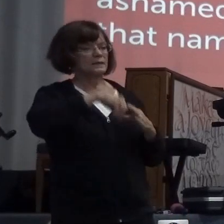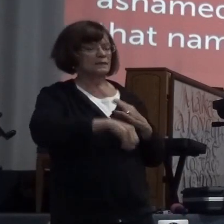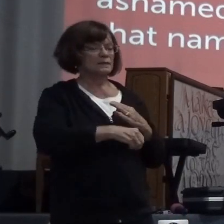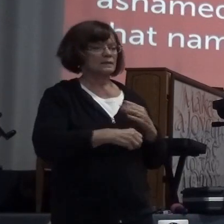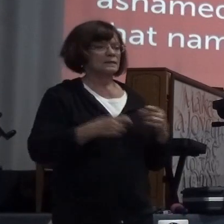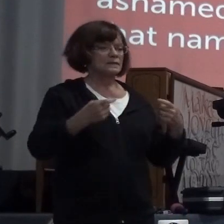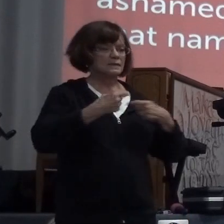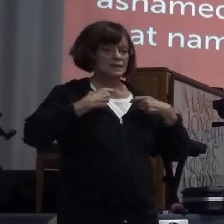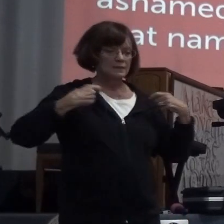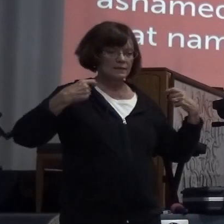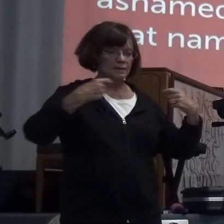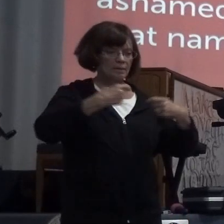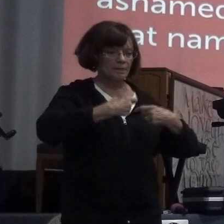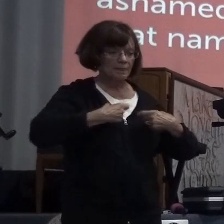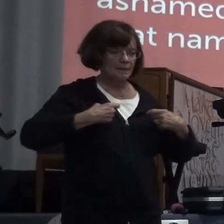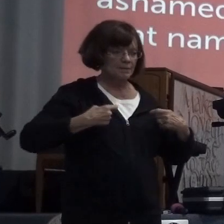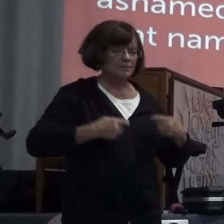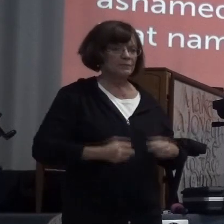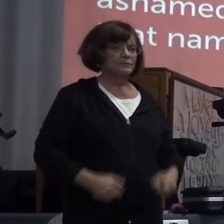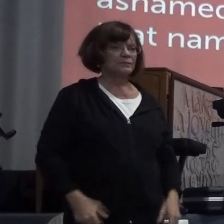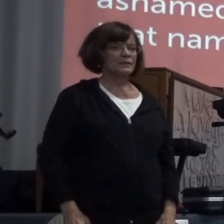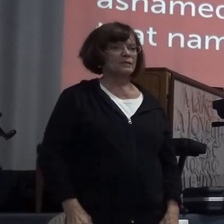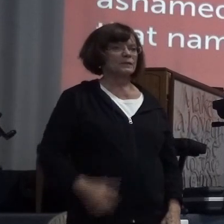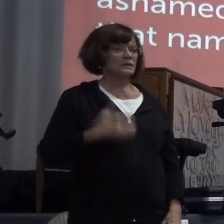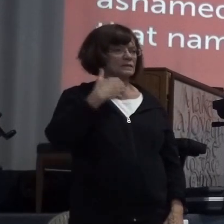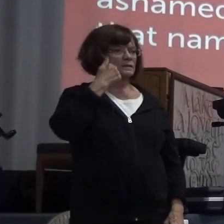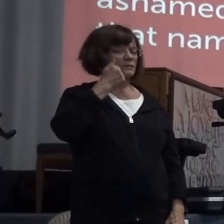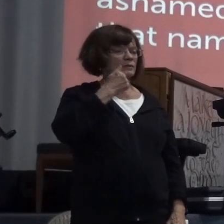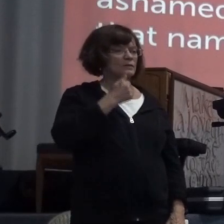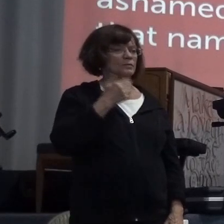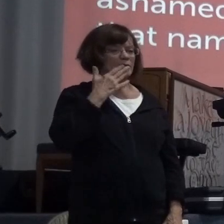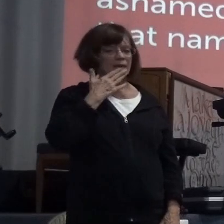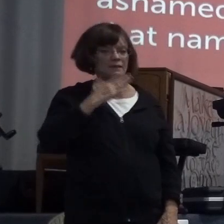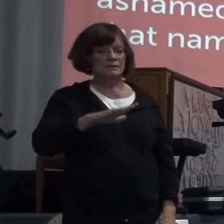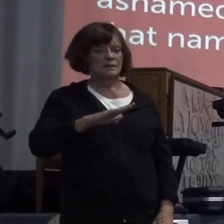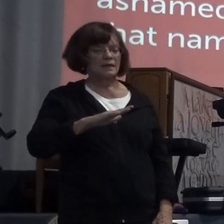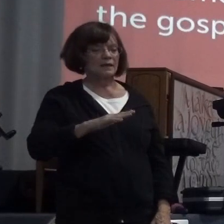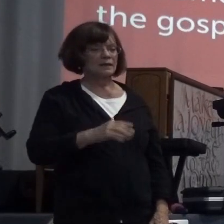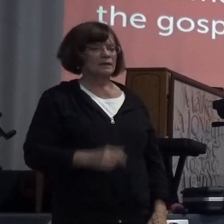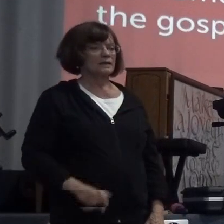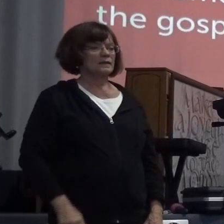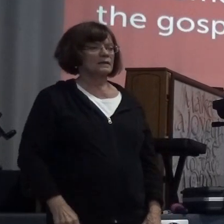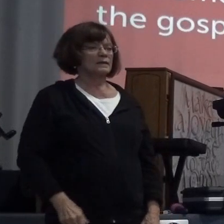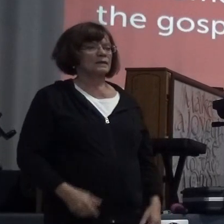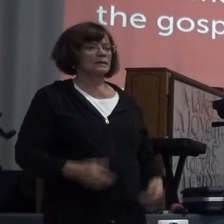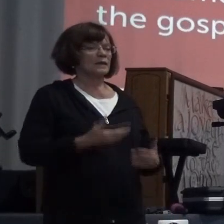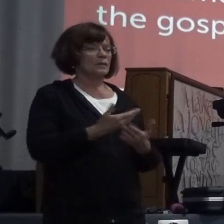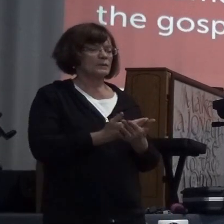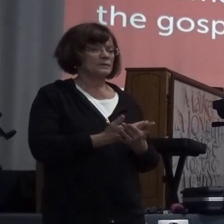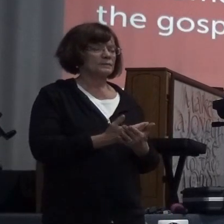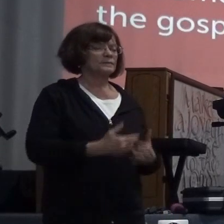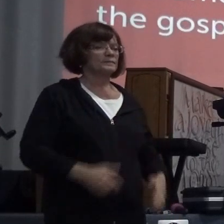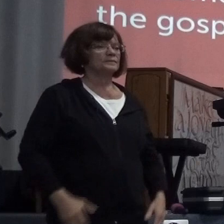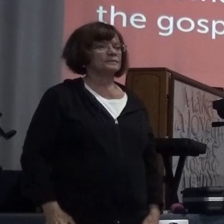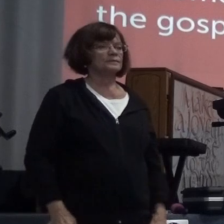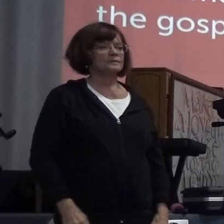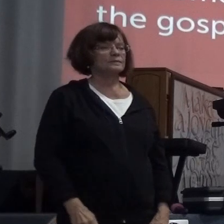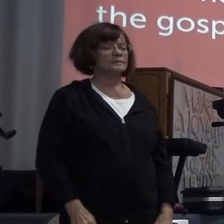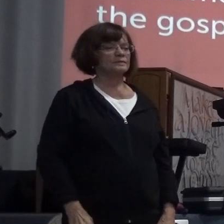sinner, because you're caught in drunkenness or you've done some wicked things. We're not to be caught up in that